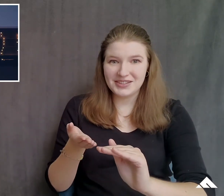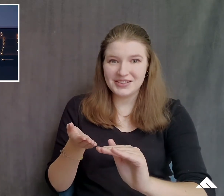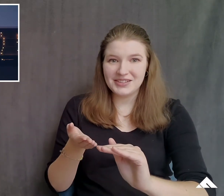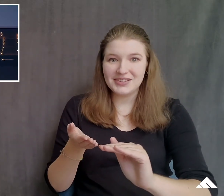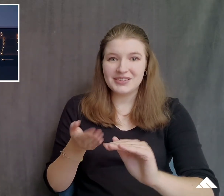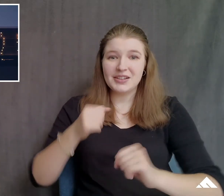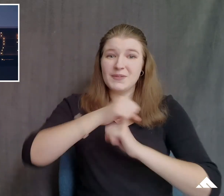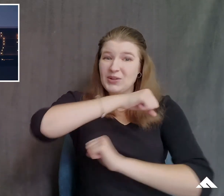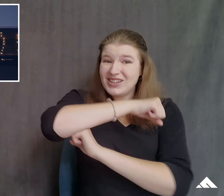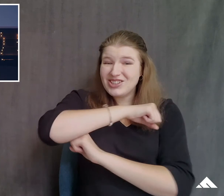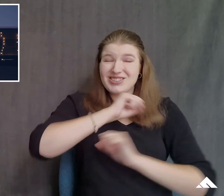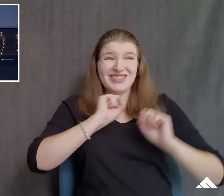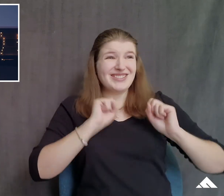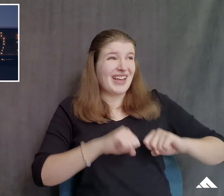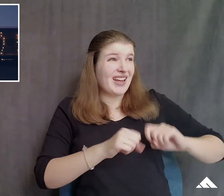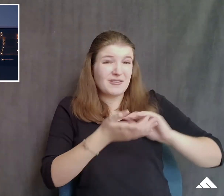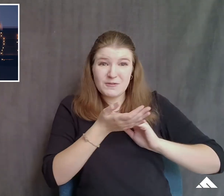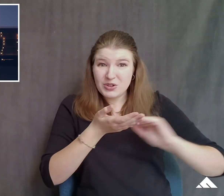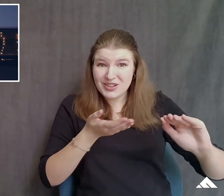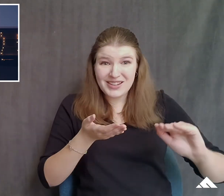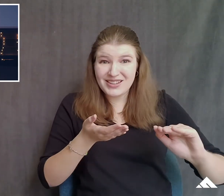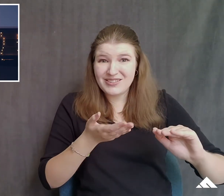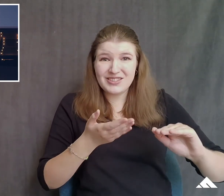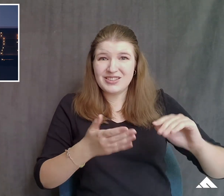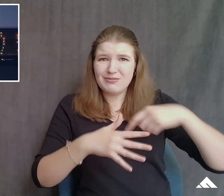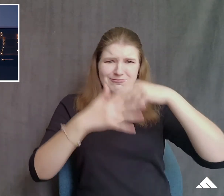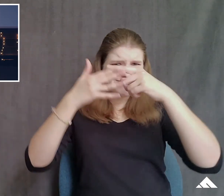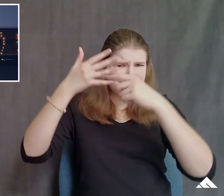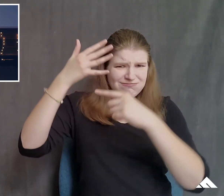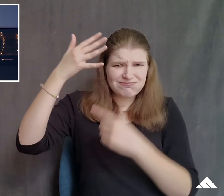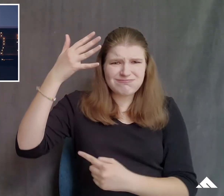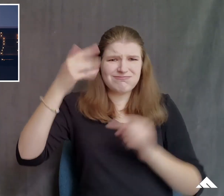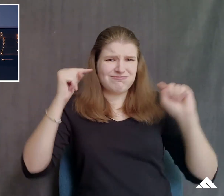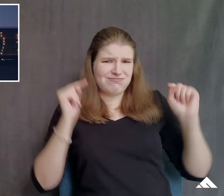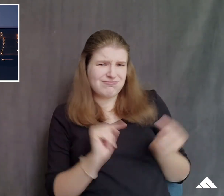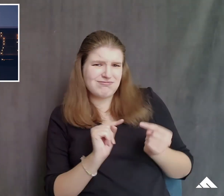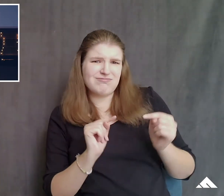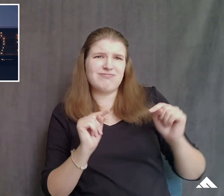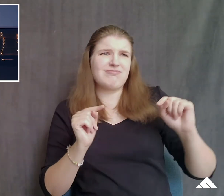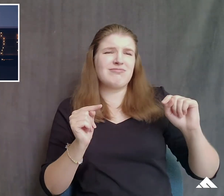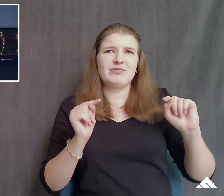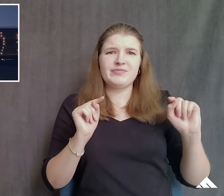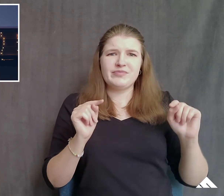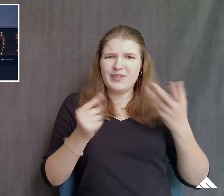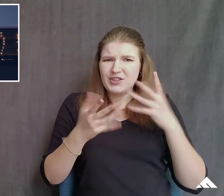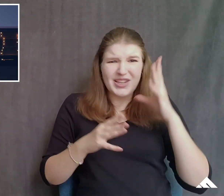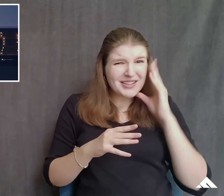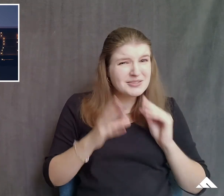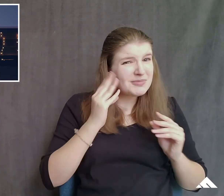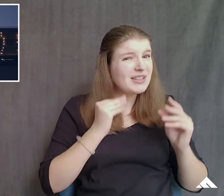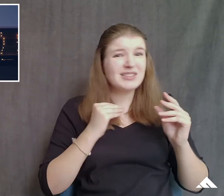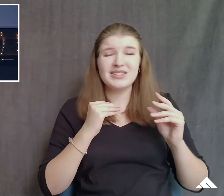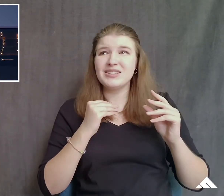to be able to forgive this huge catalog, this huge list of hurts and wounds that we've experienced